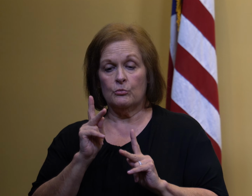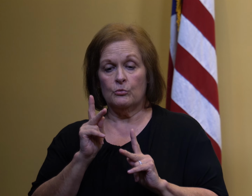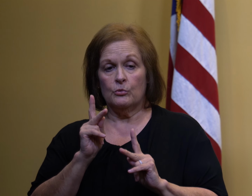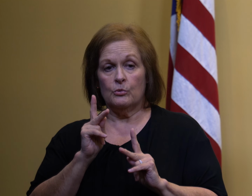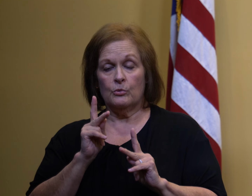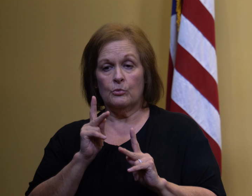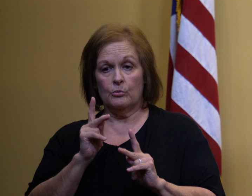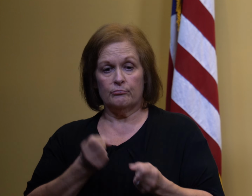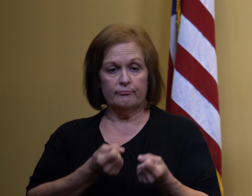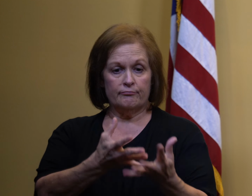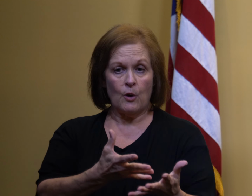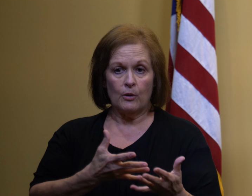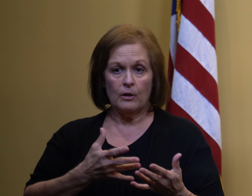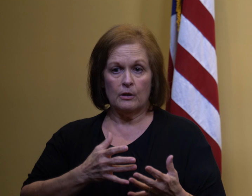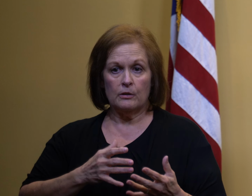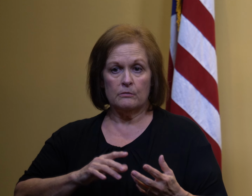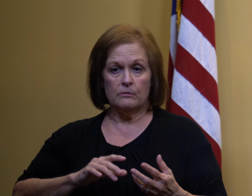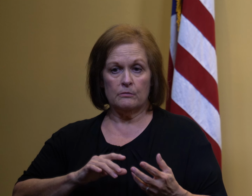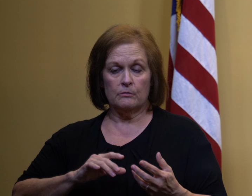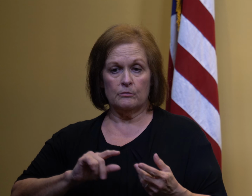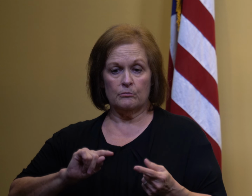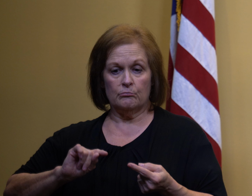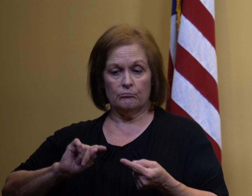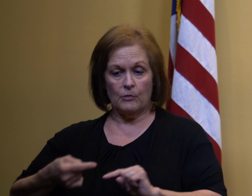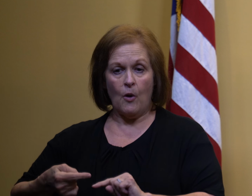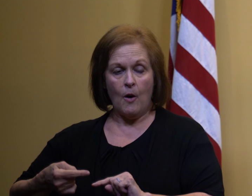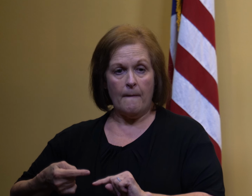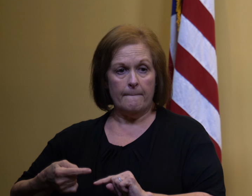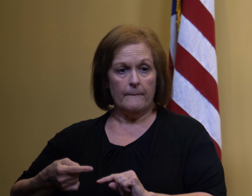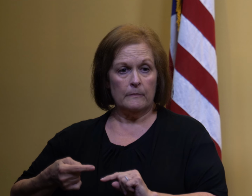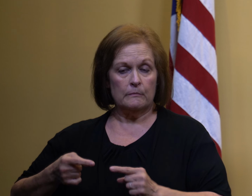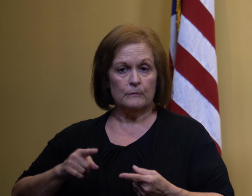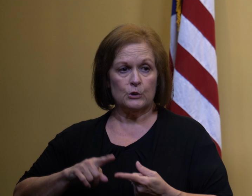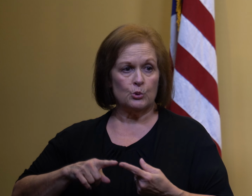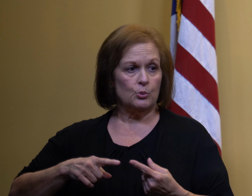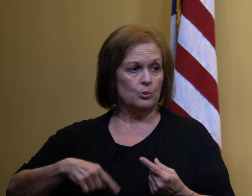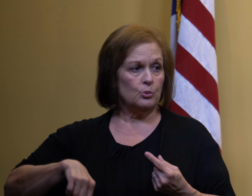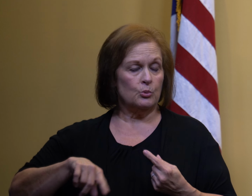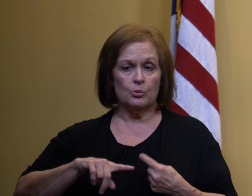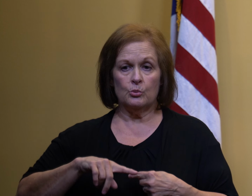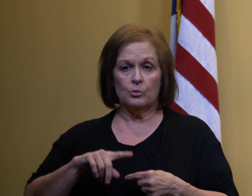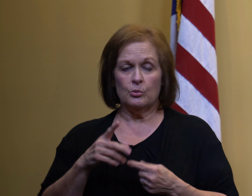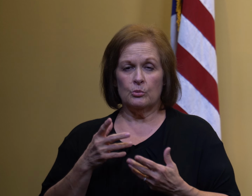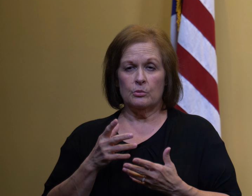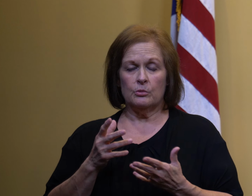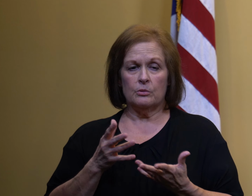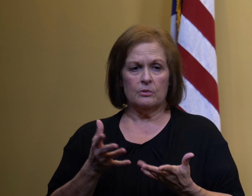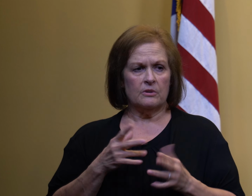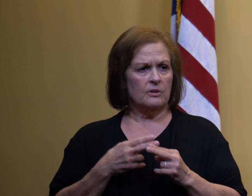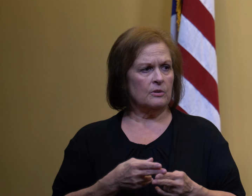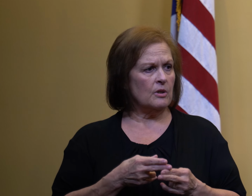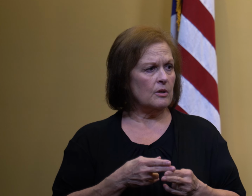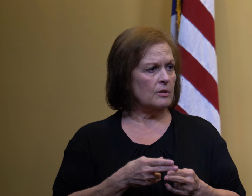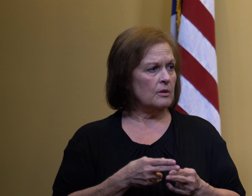causing harm to the, what do we call them? The light, the what do I